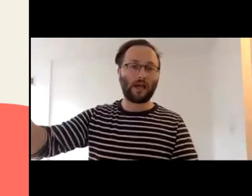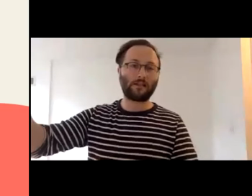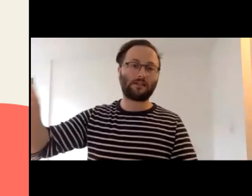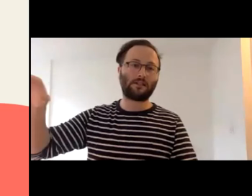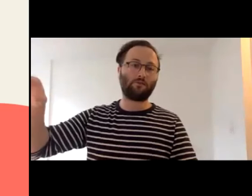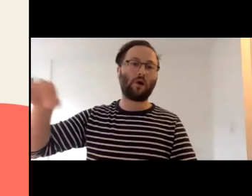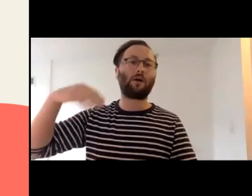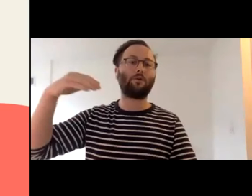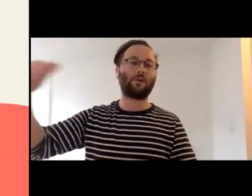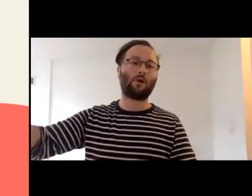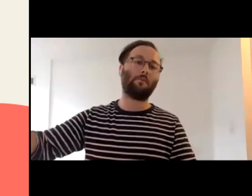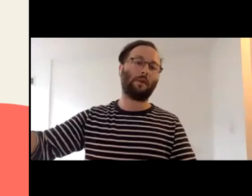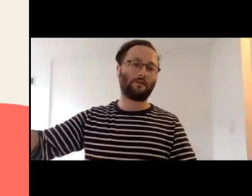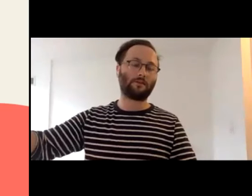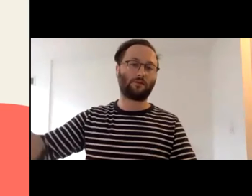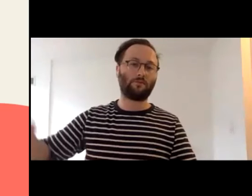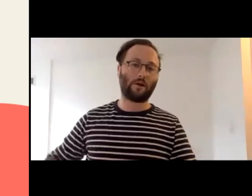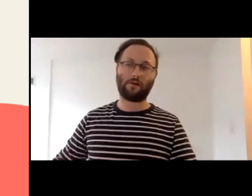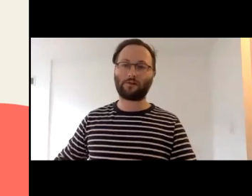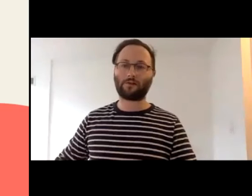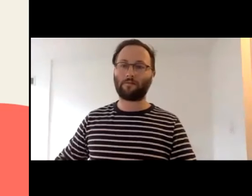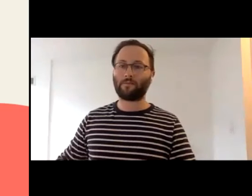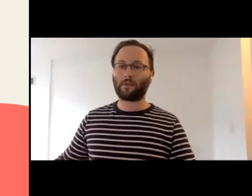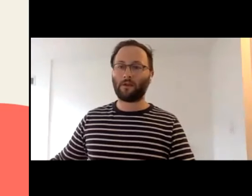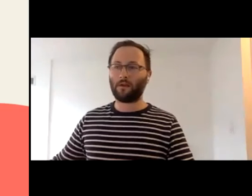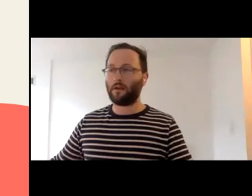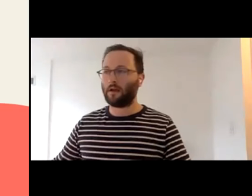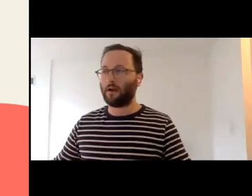look at to see, well, how can we combat these three barriers?